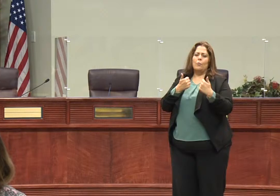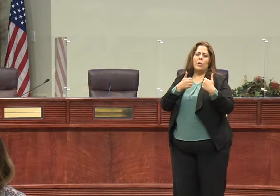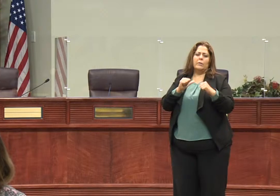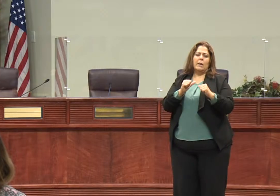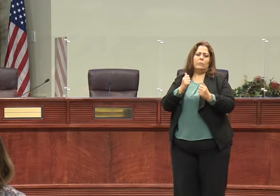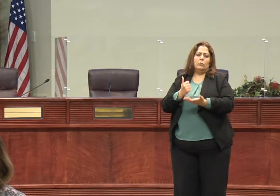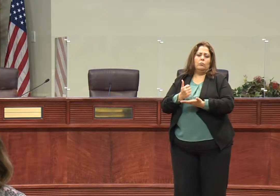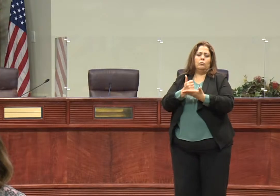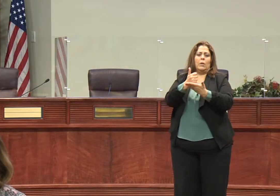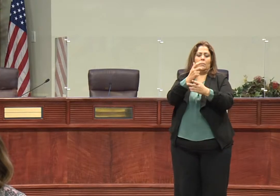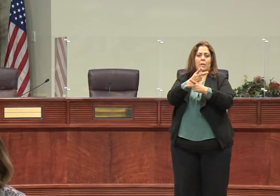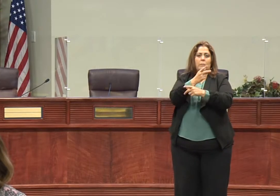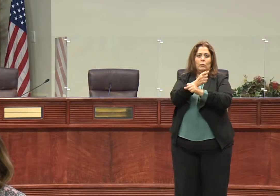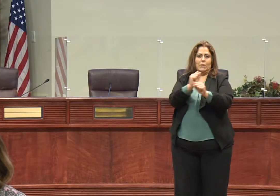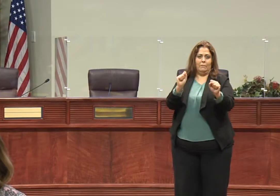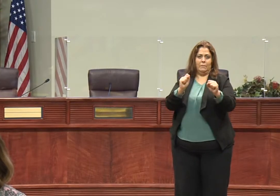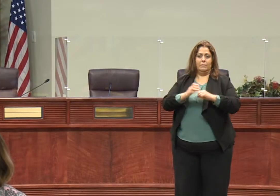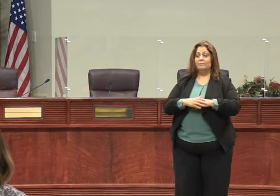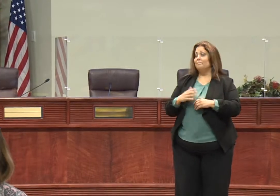that, Mayor, that's all I have.